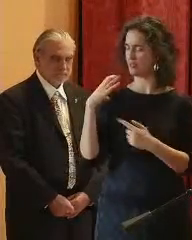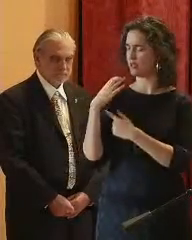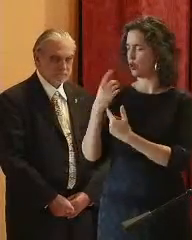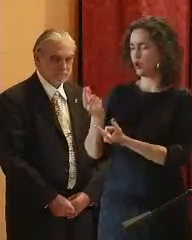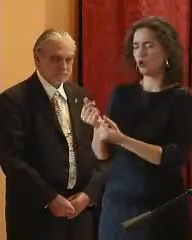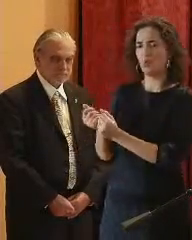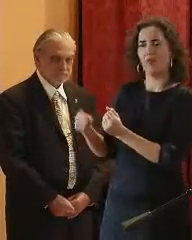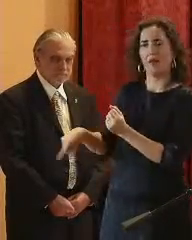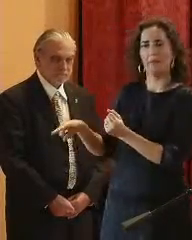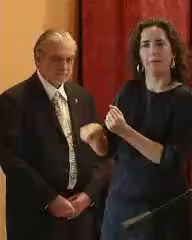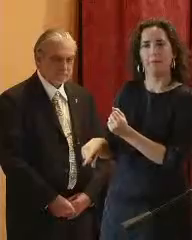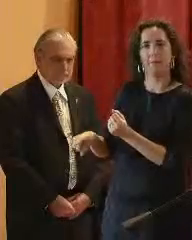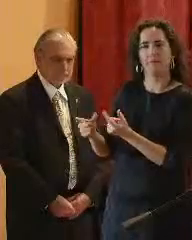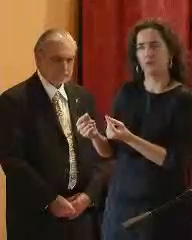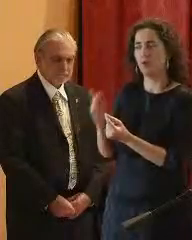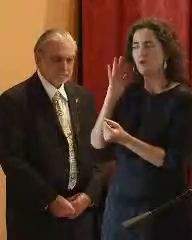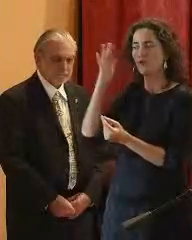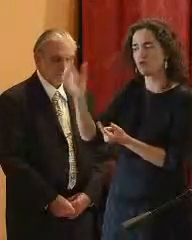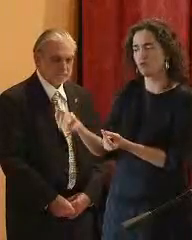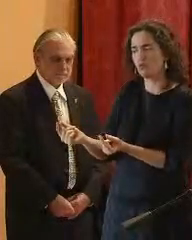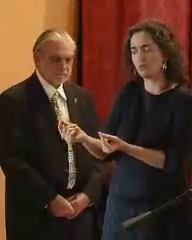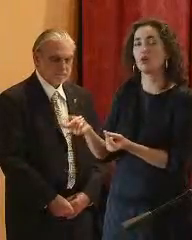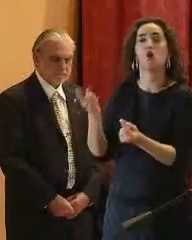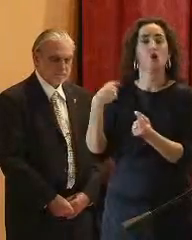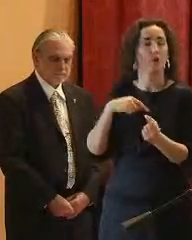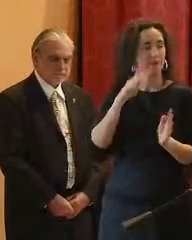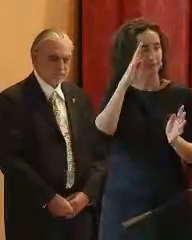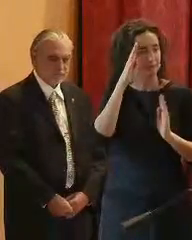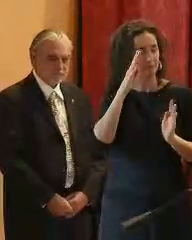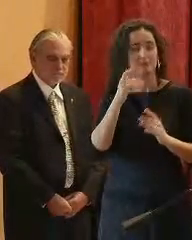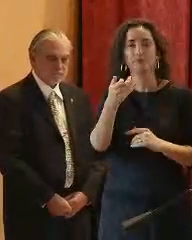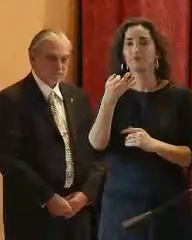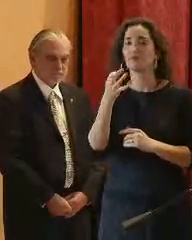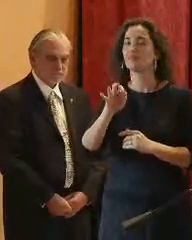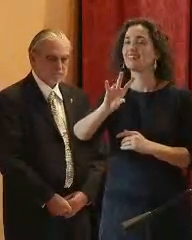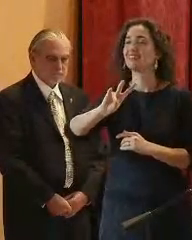that in the future. So we came up with something in